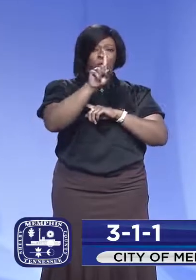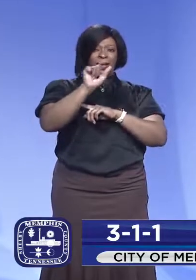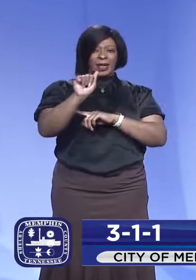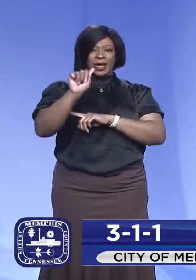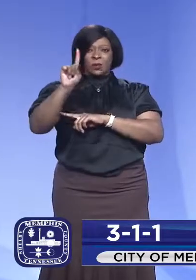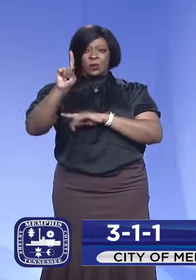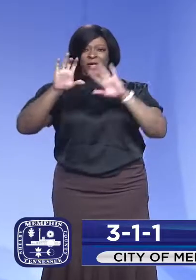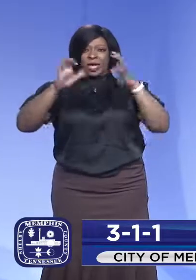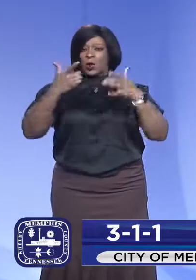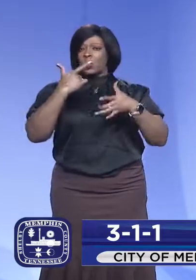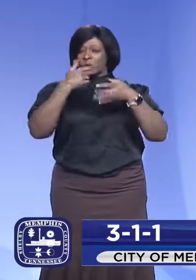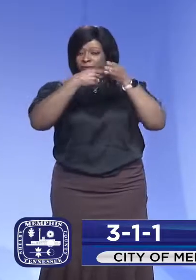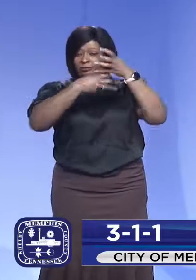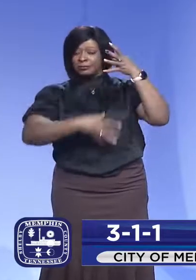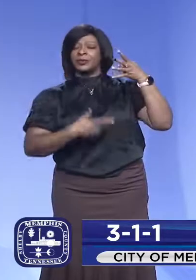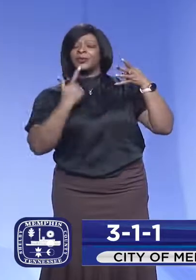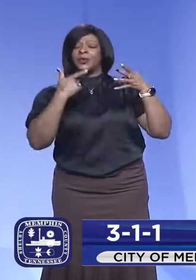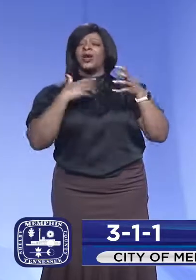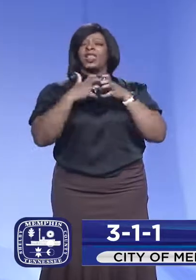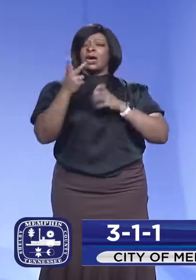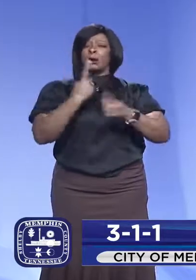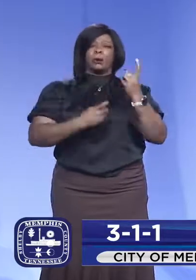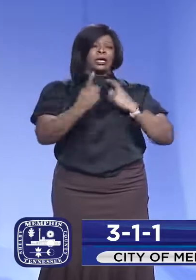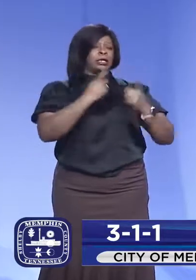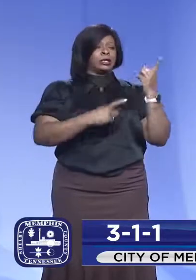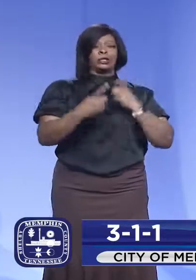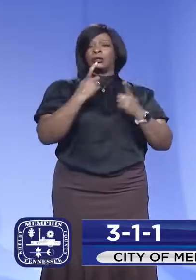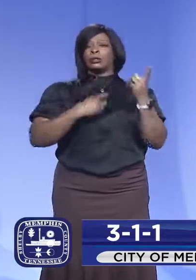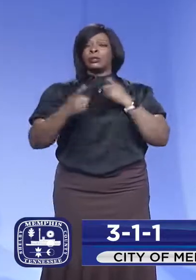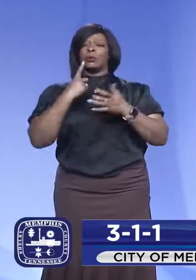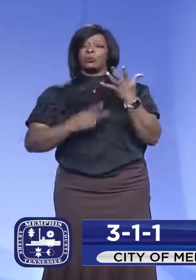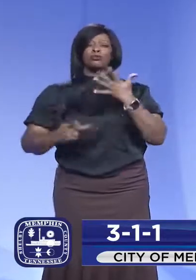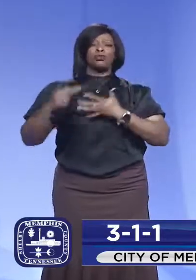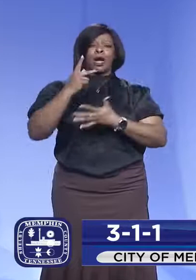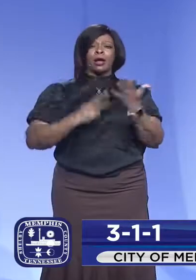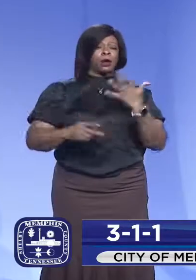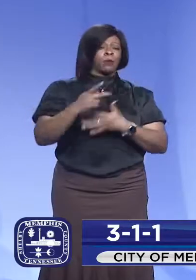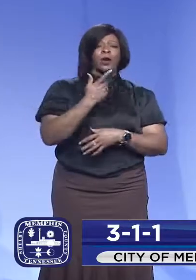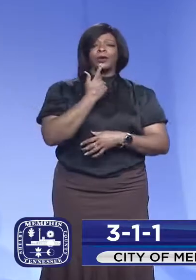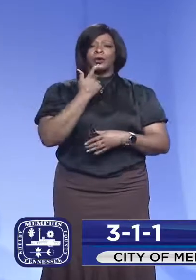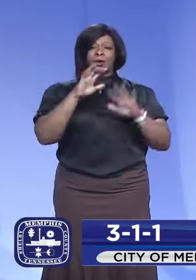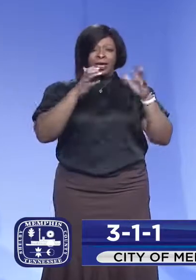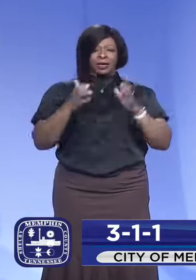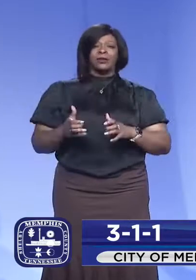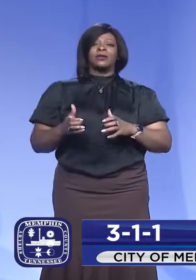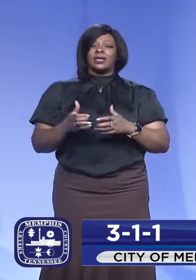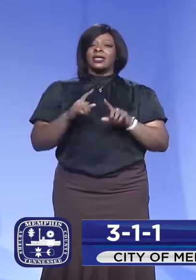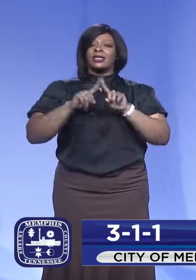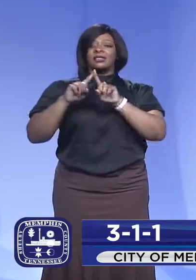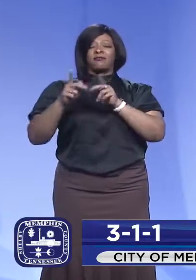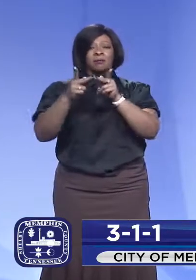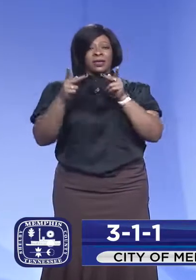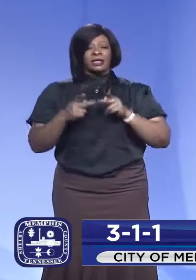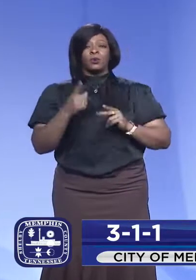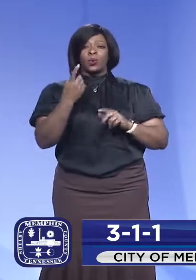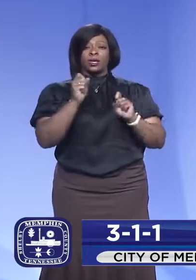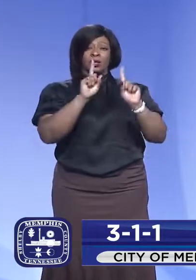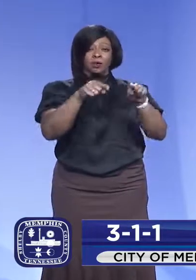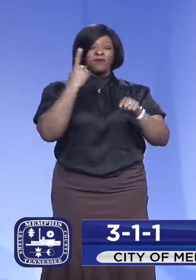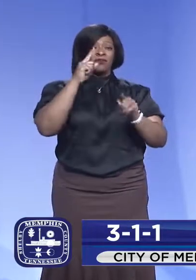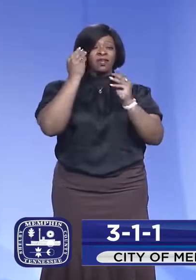1A1 category. We're getting a lot of questions about the priority categories. There's several places that one can go